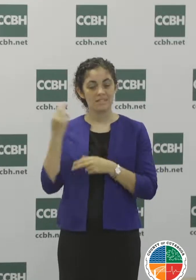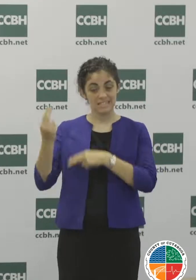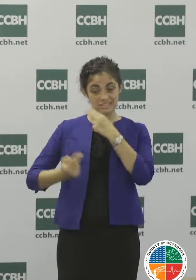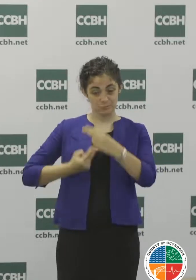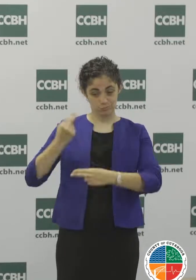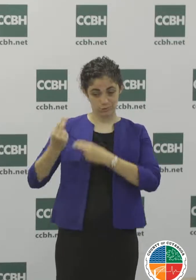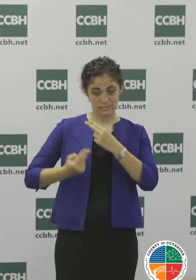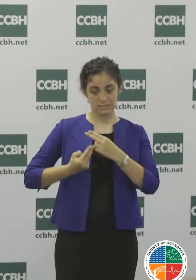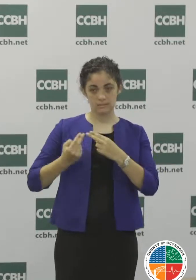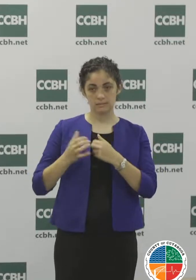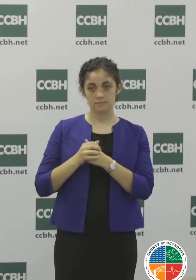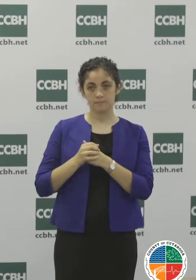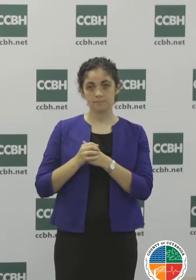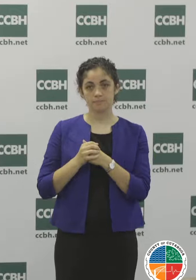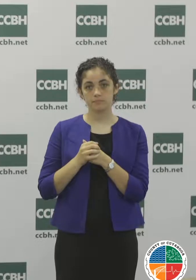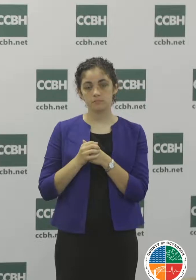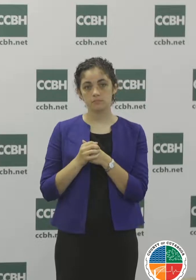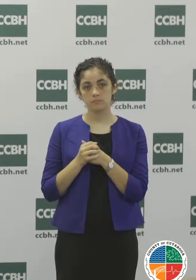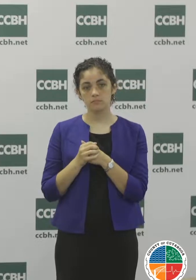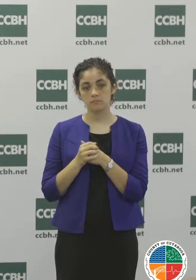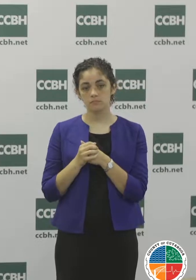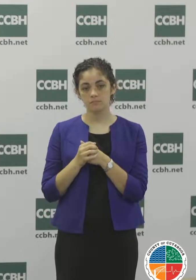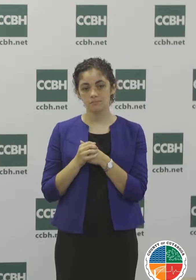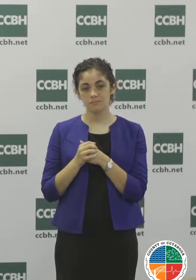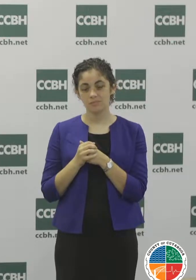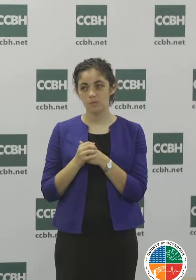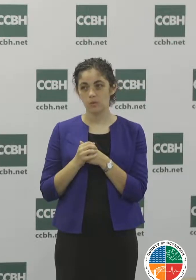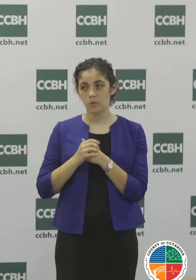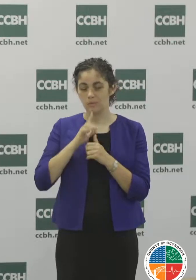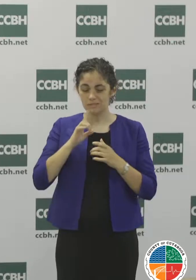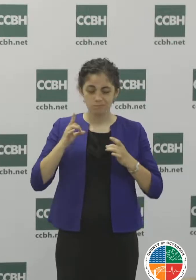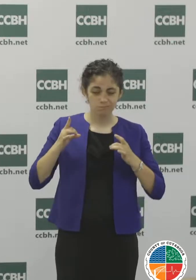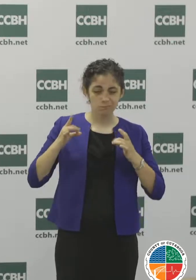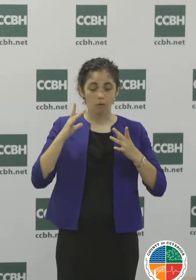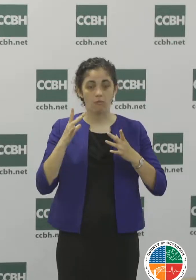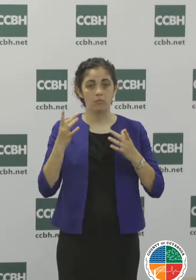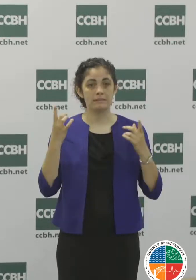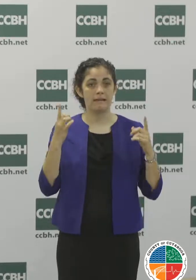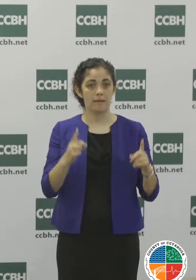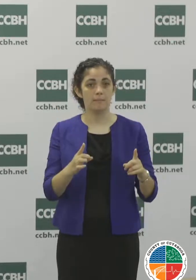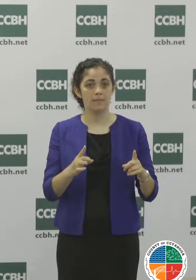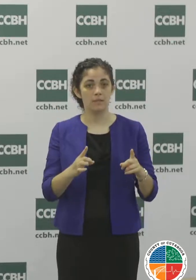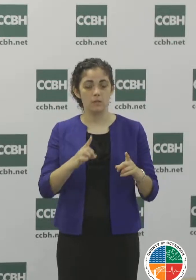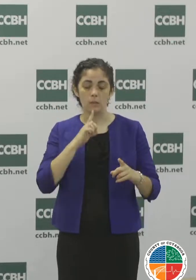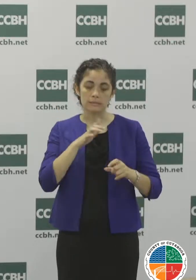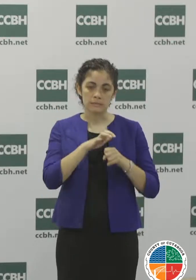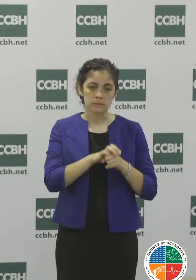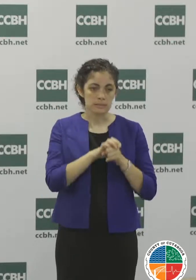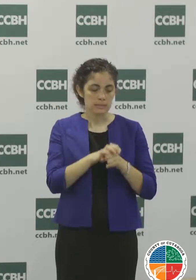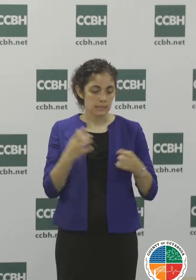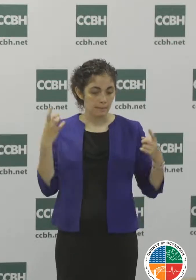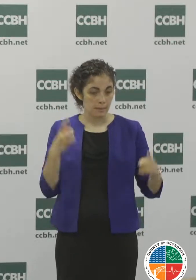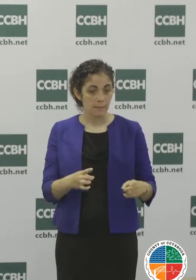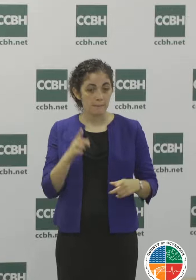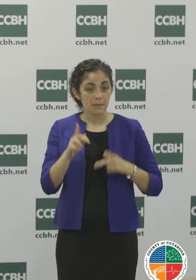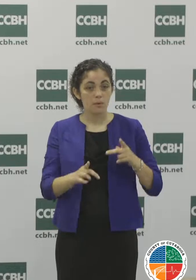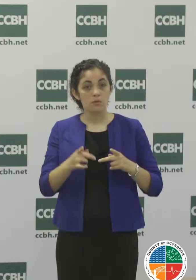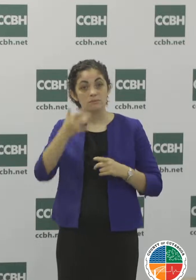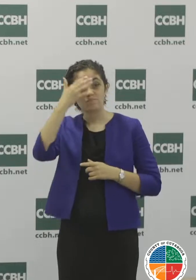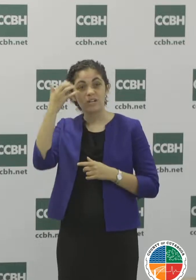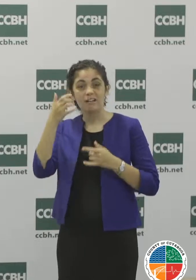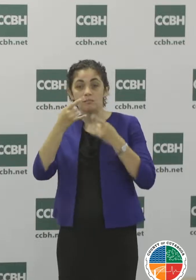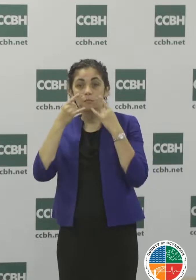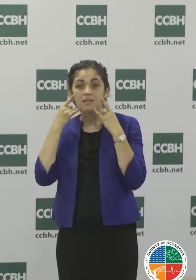history, and of the tragedy, the stress of the moment. People may forget to